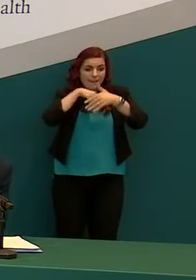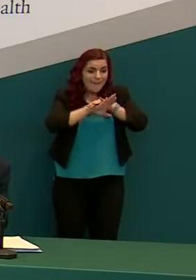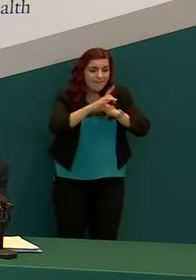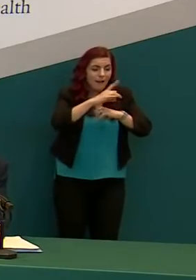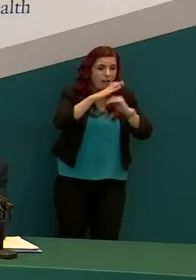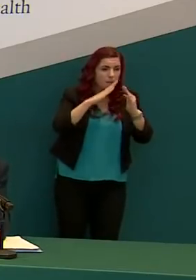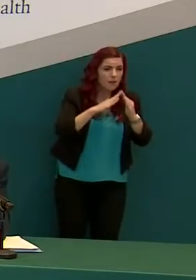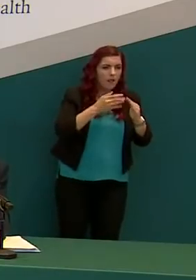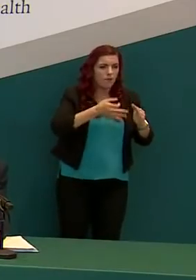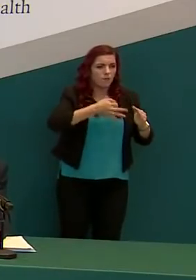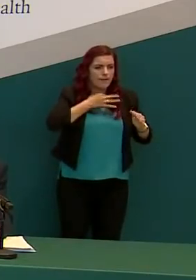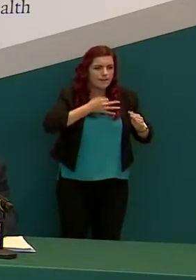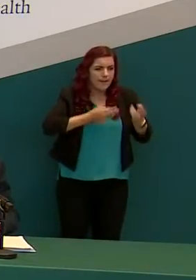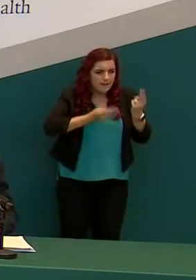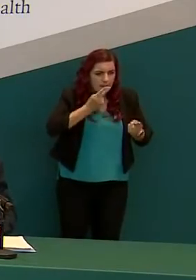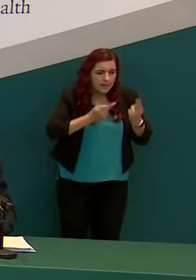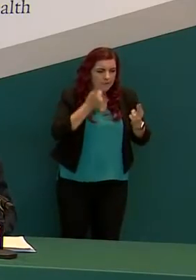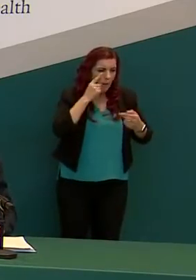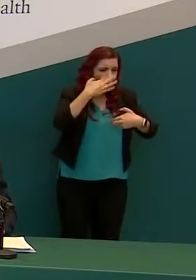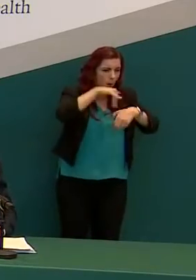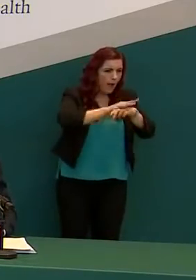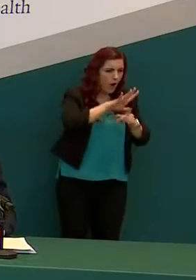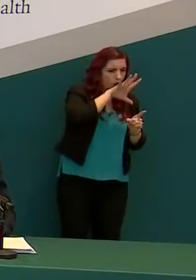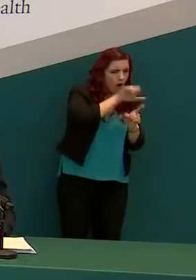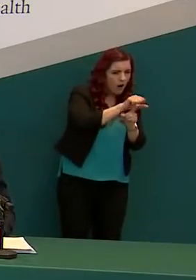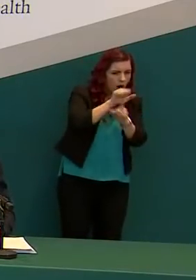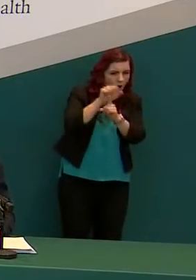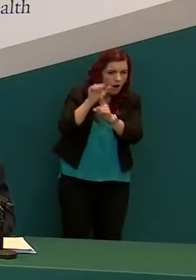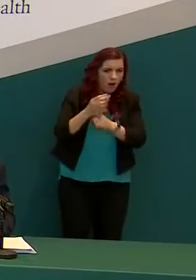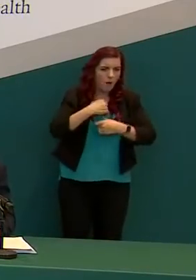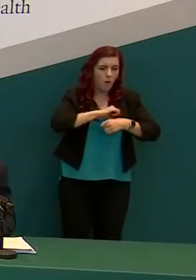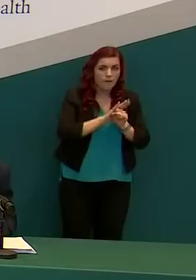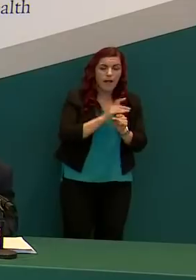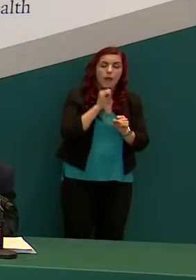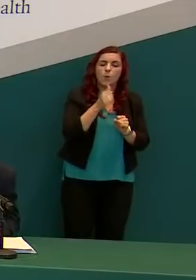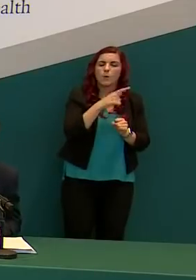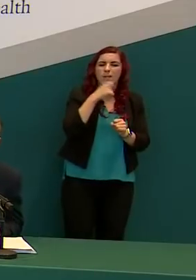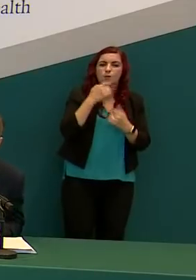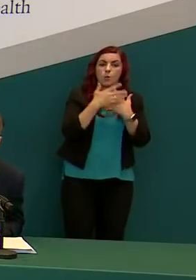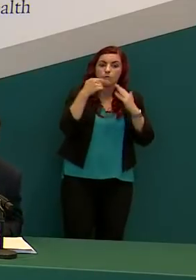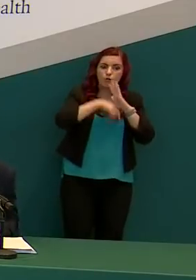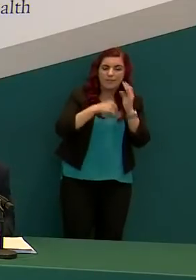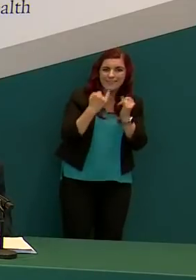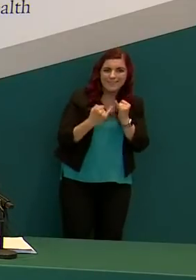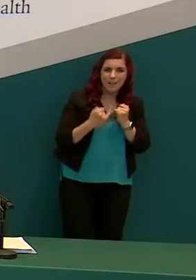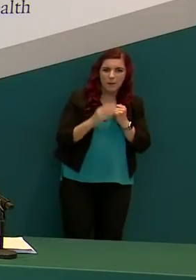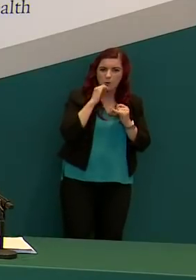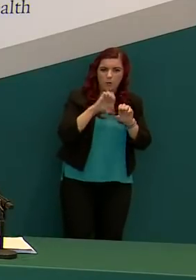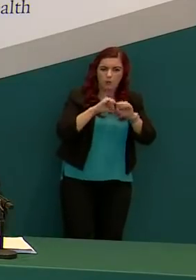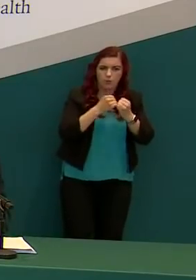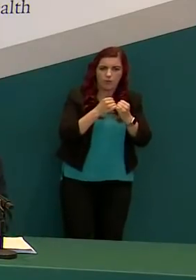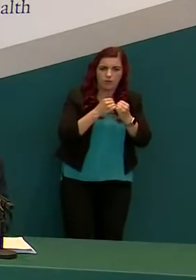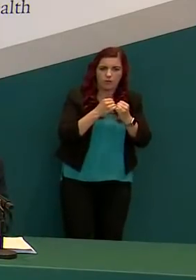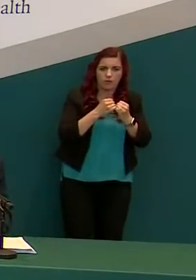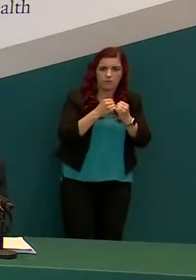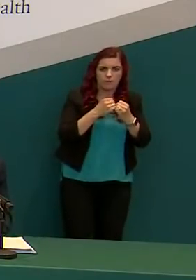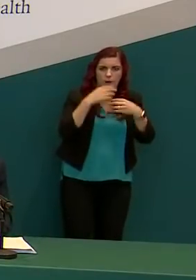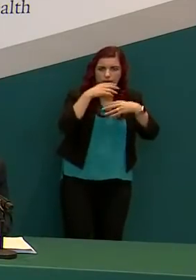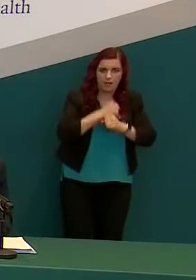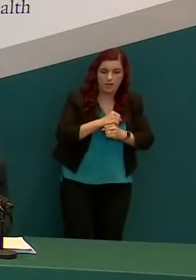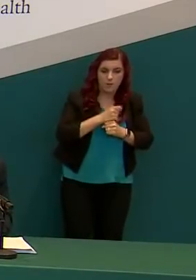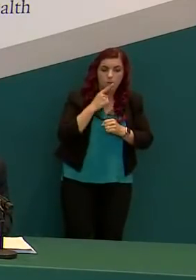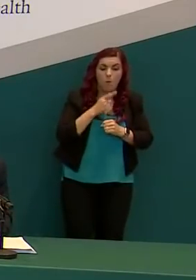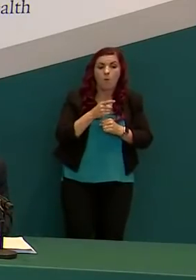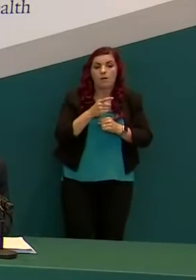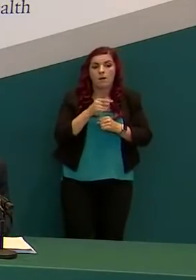those particular cases were. And obviously I don't want to say too much to breach anybody's confidentiality, but the decision was made to test appropriately. And if